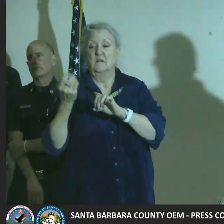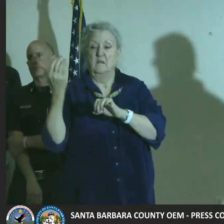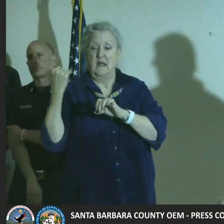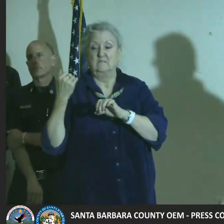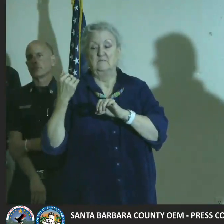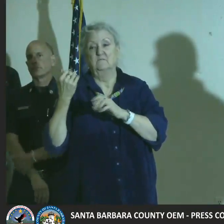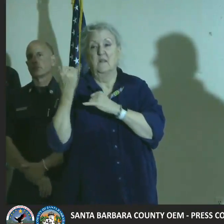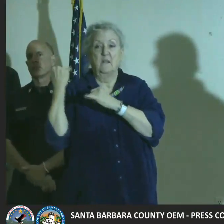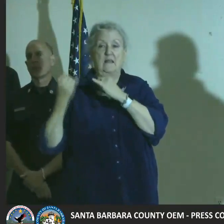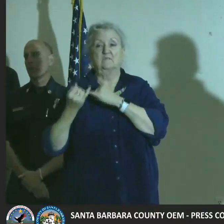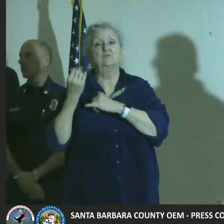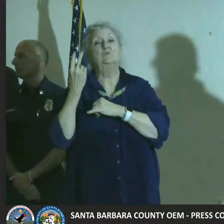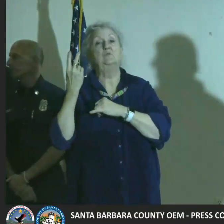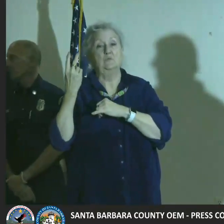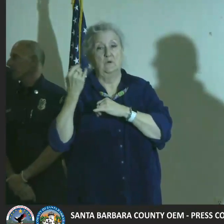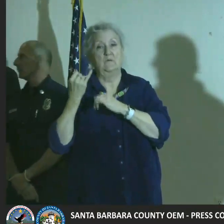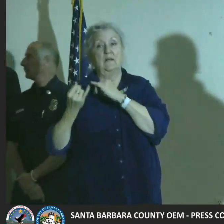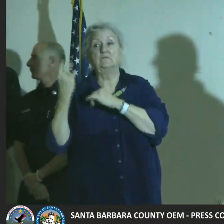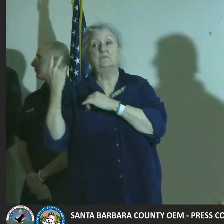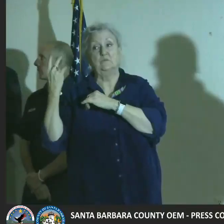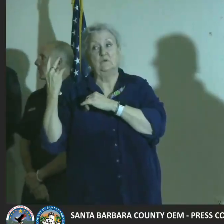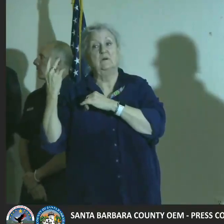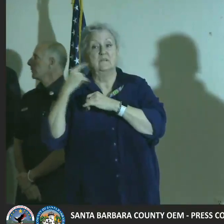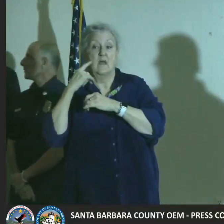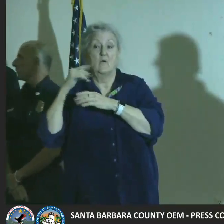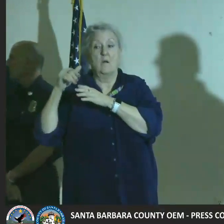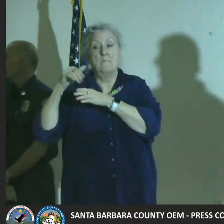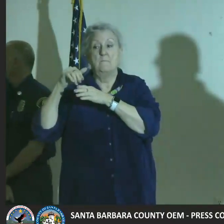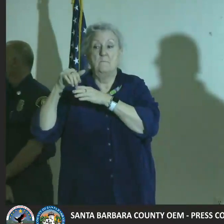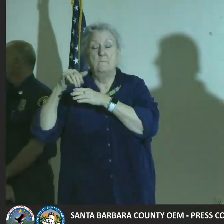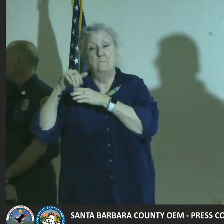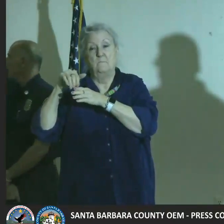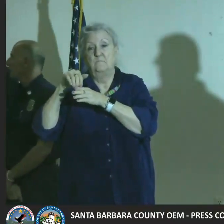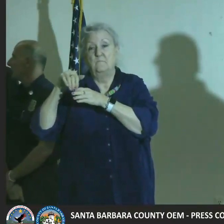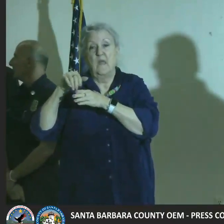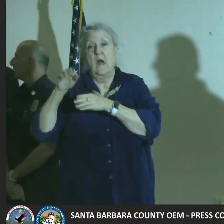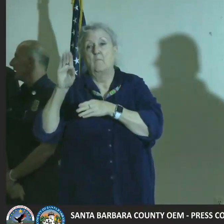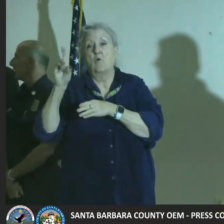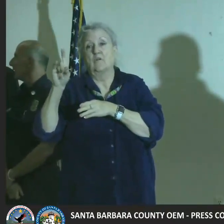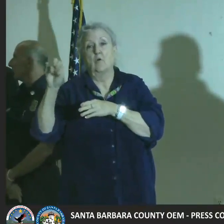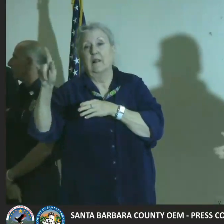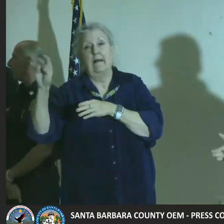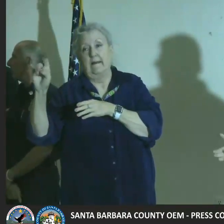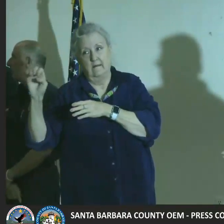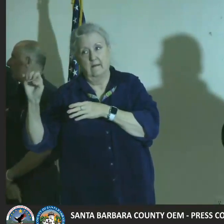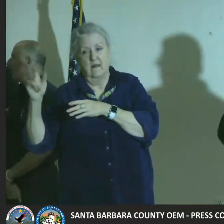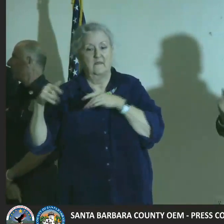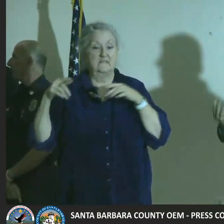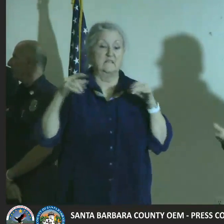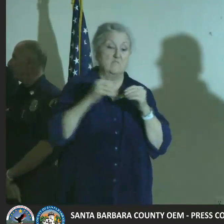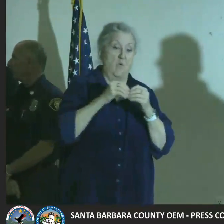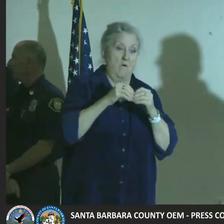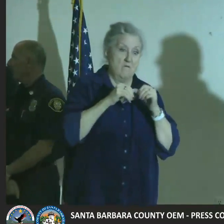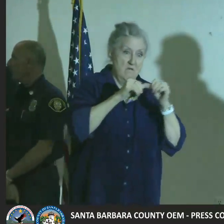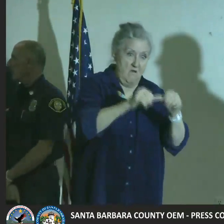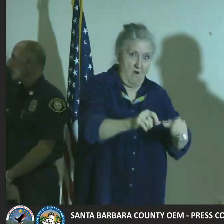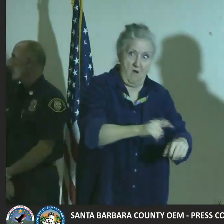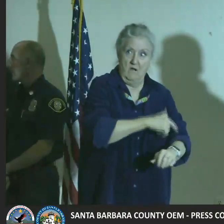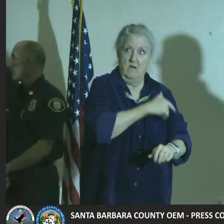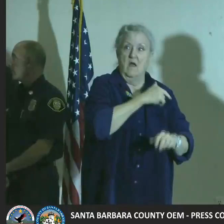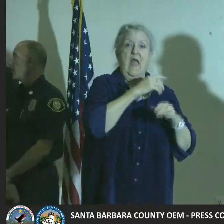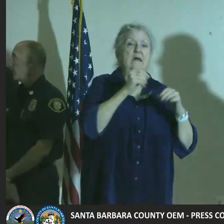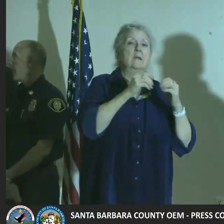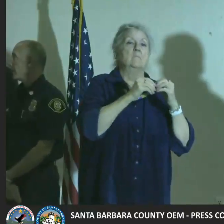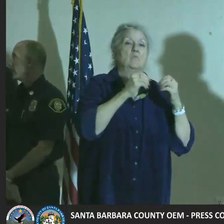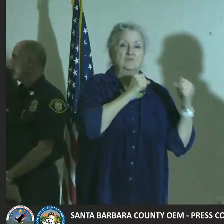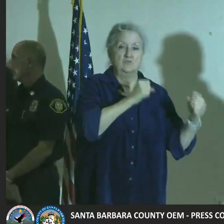But the reality is the last two storms were borderline storms compared to this. This was obviously much longer duration, was predicted to be a